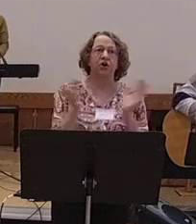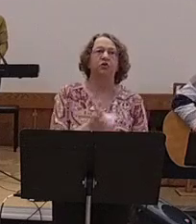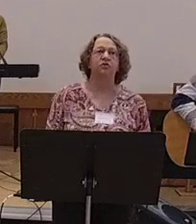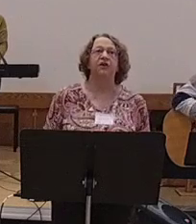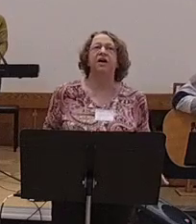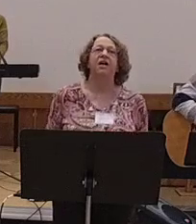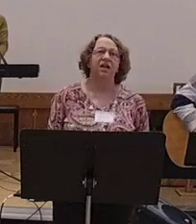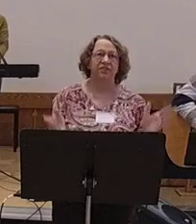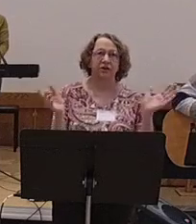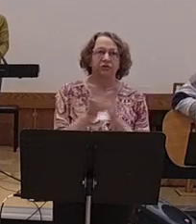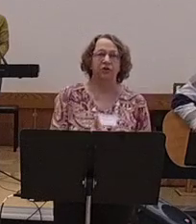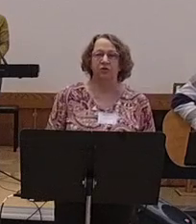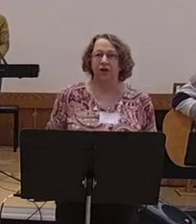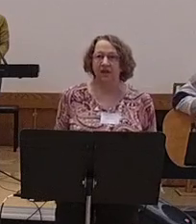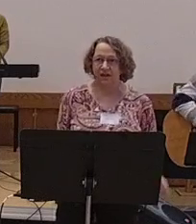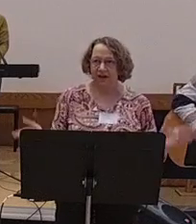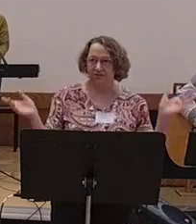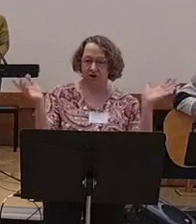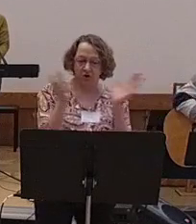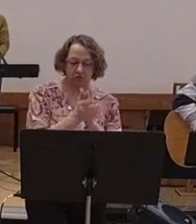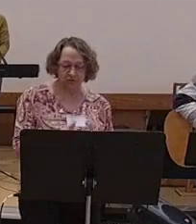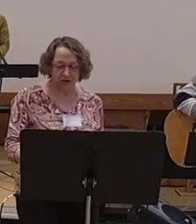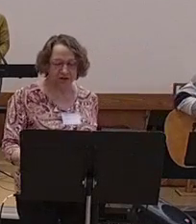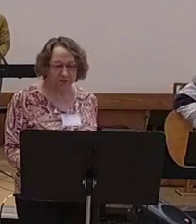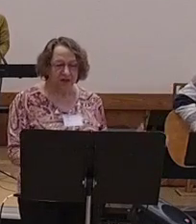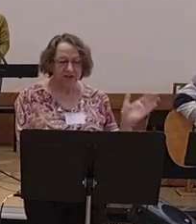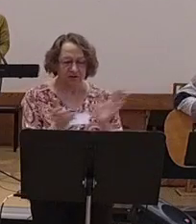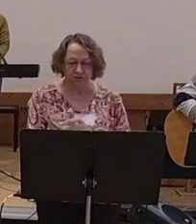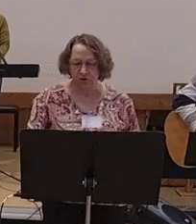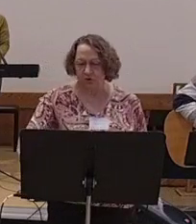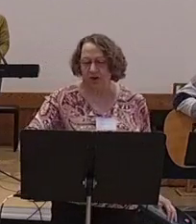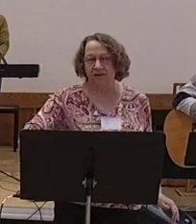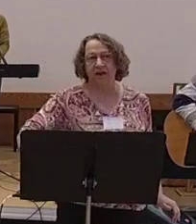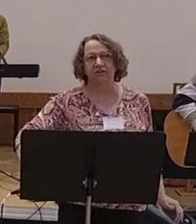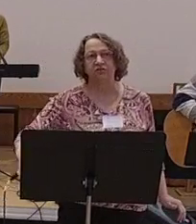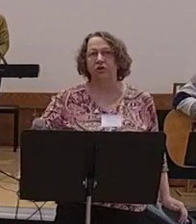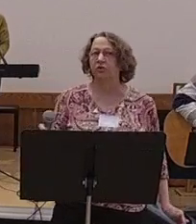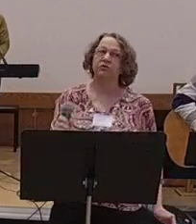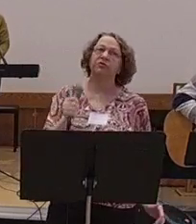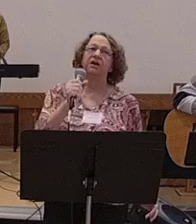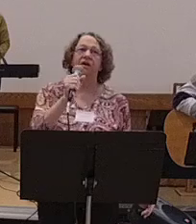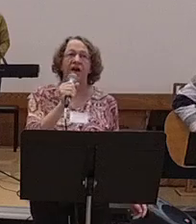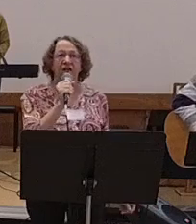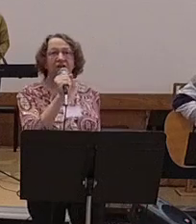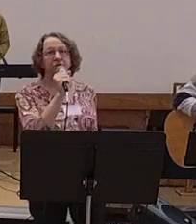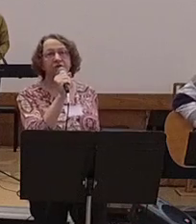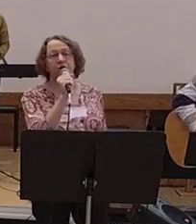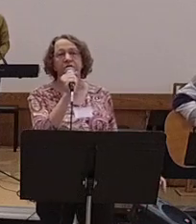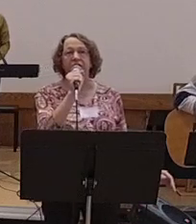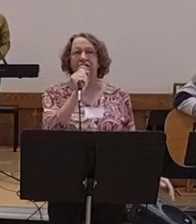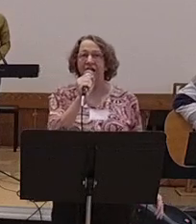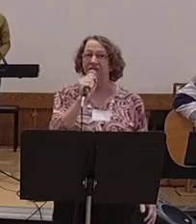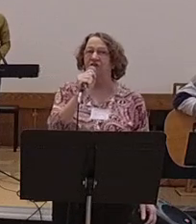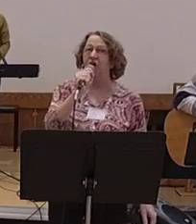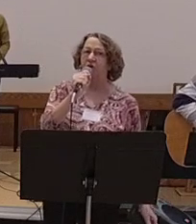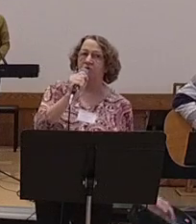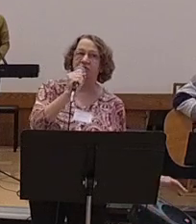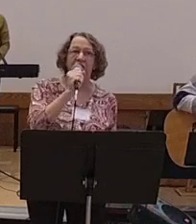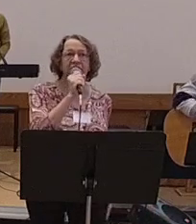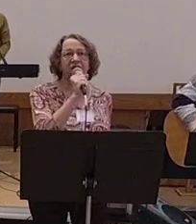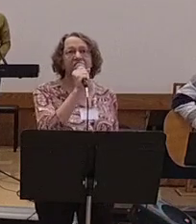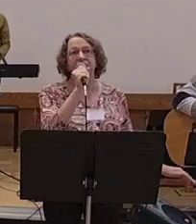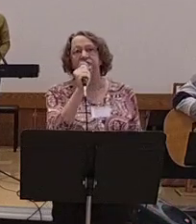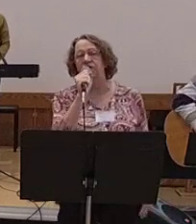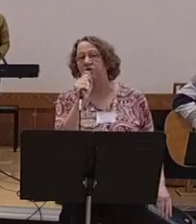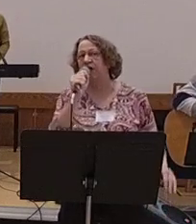God like Jehovah. There's no God like Jehovah. There's no God like Jehovah. There's no God like